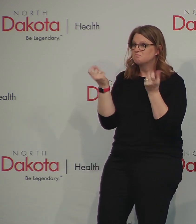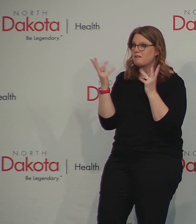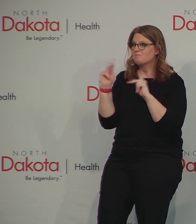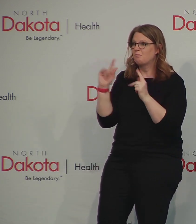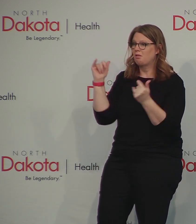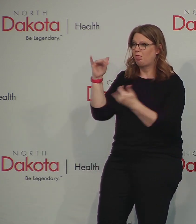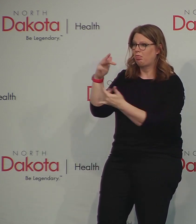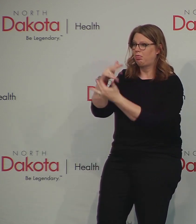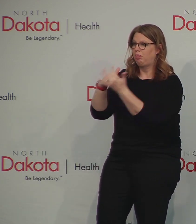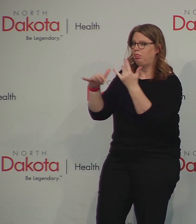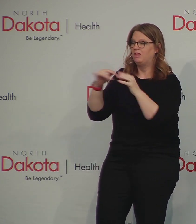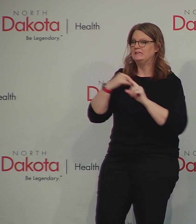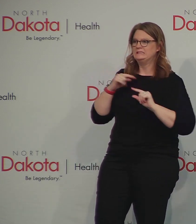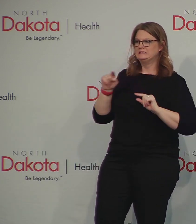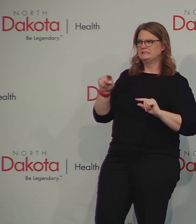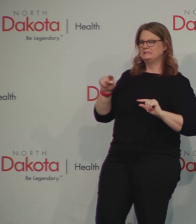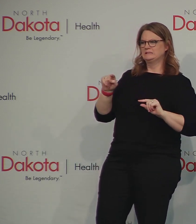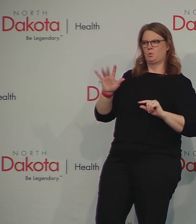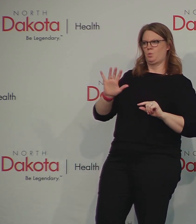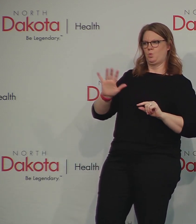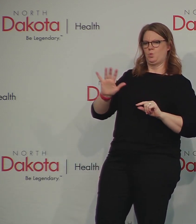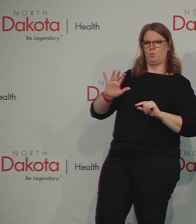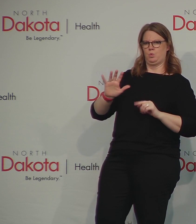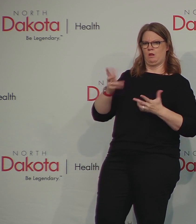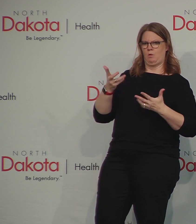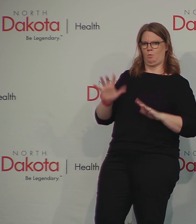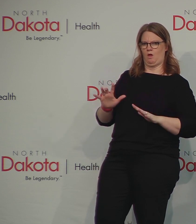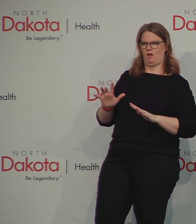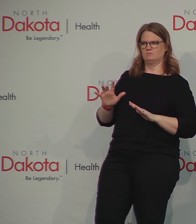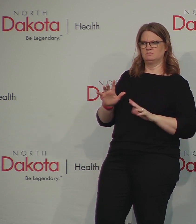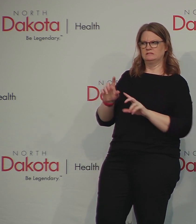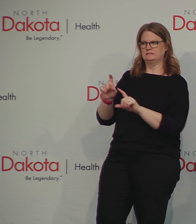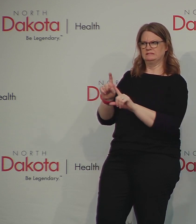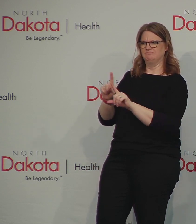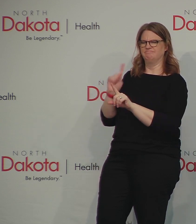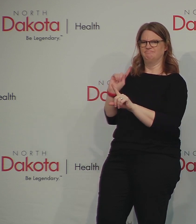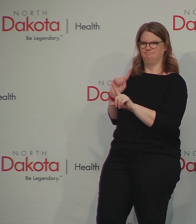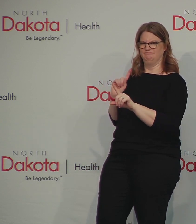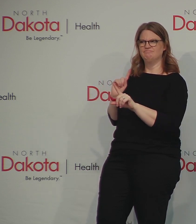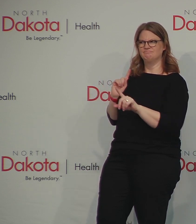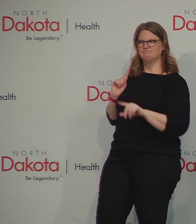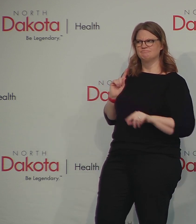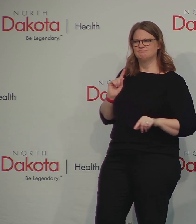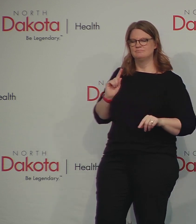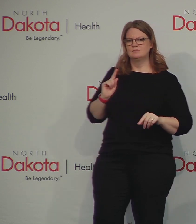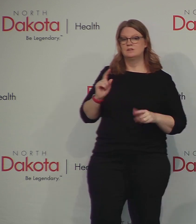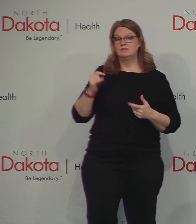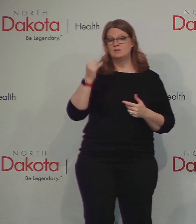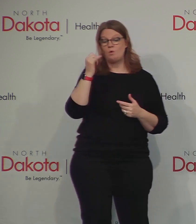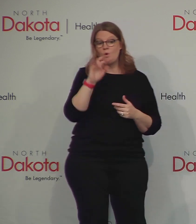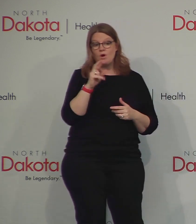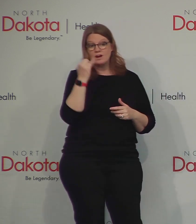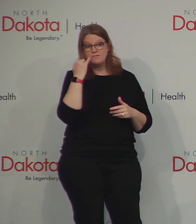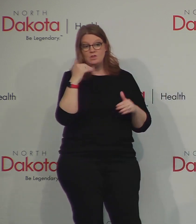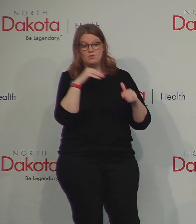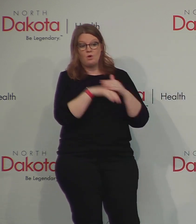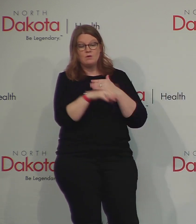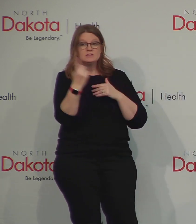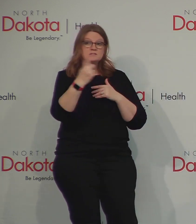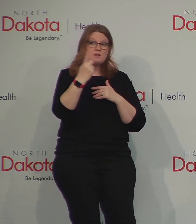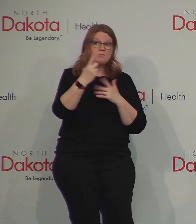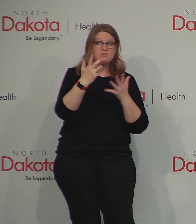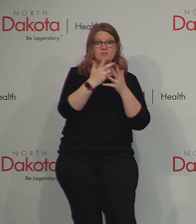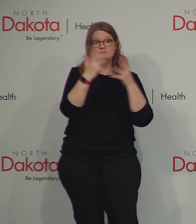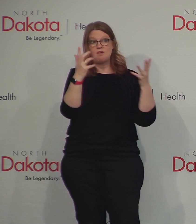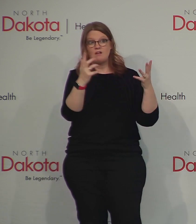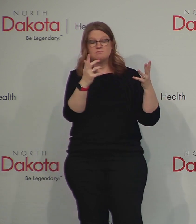set an alarm for you that that's an area where there's much more likely to be transmission. And if you're in some place where you've got great ventilation